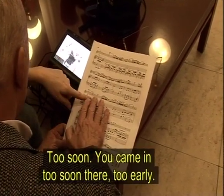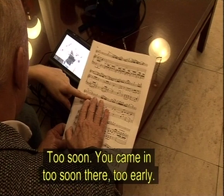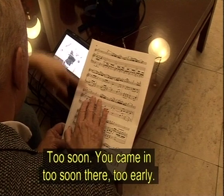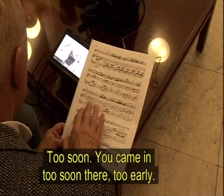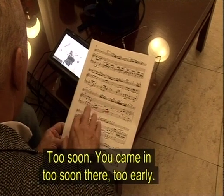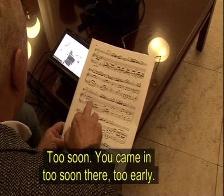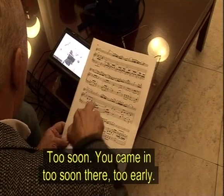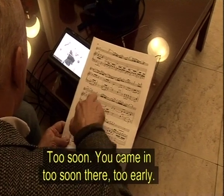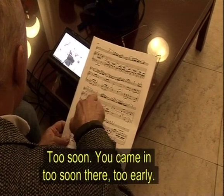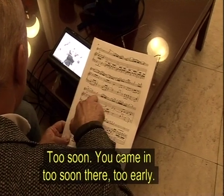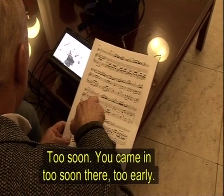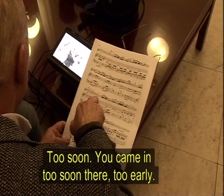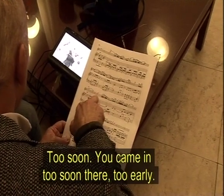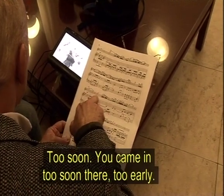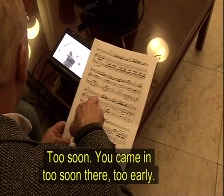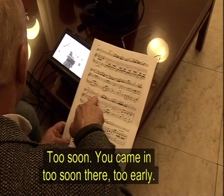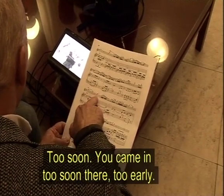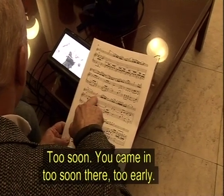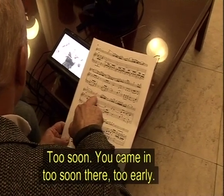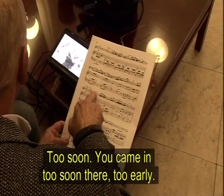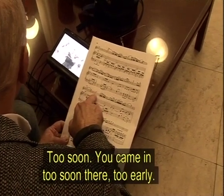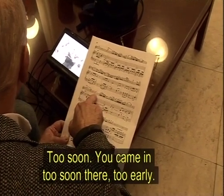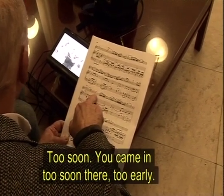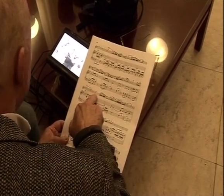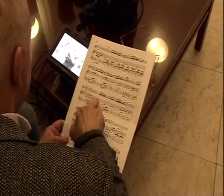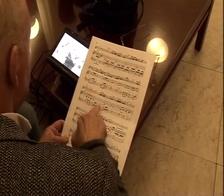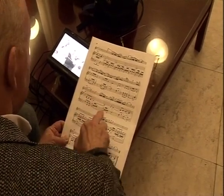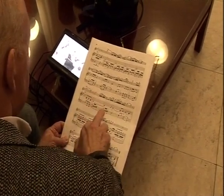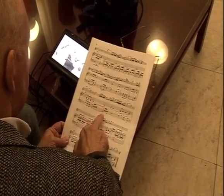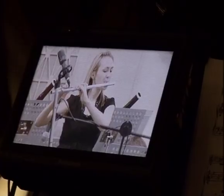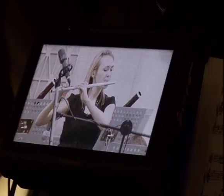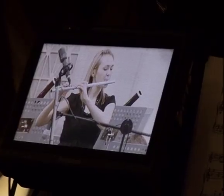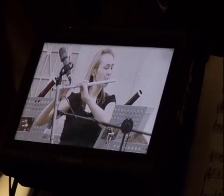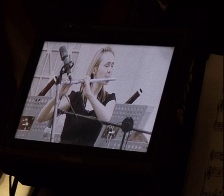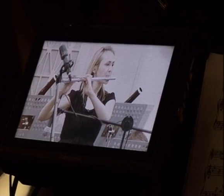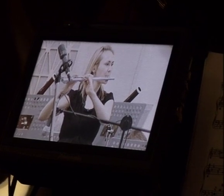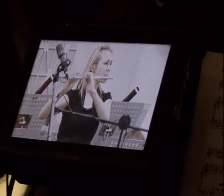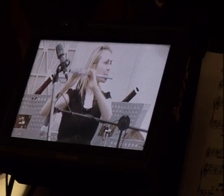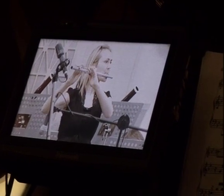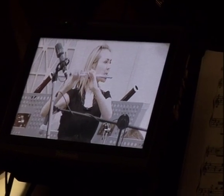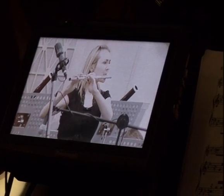Too soon. Came in too soon there. Too early.